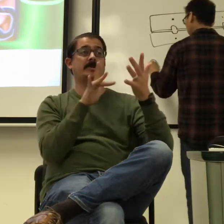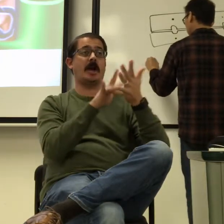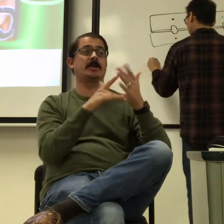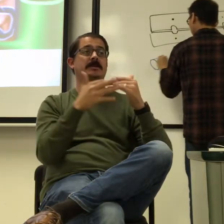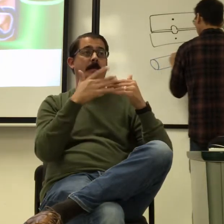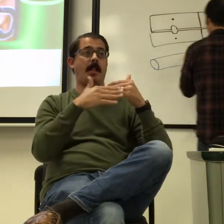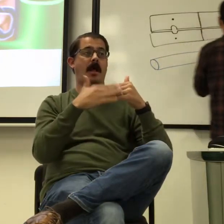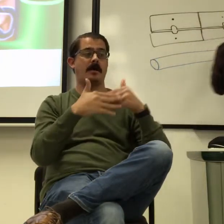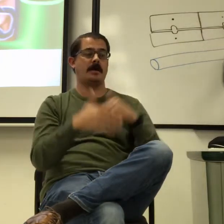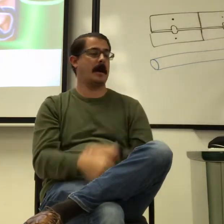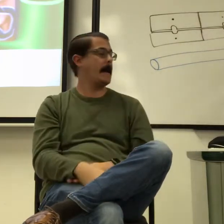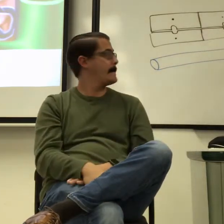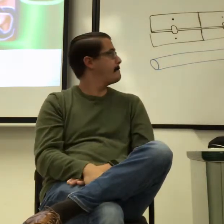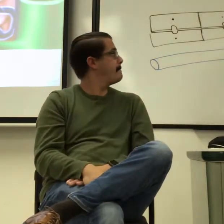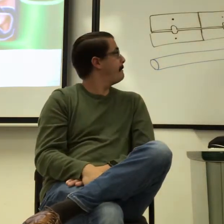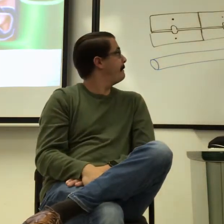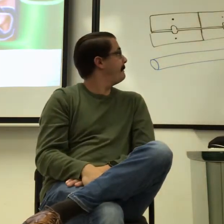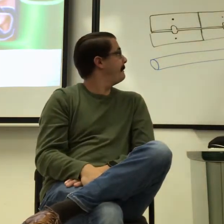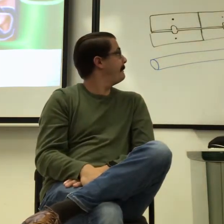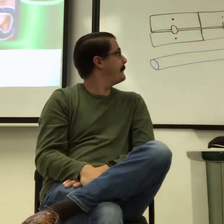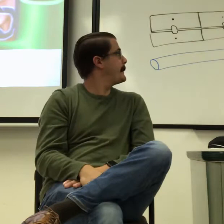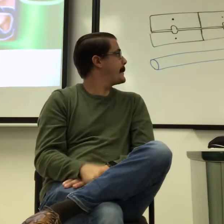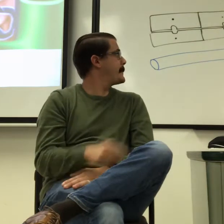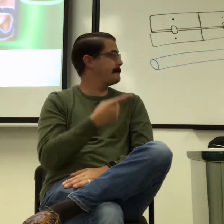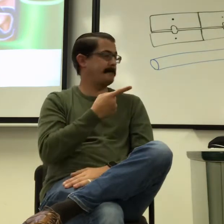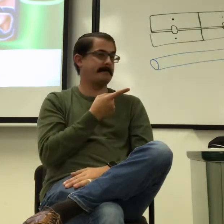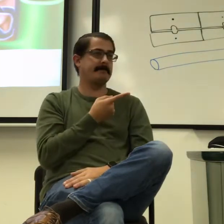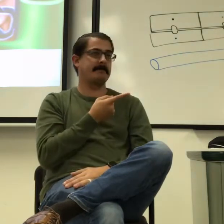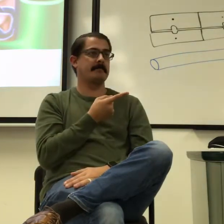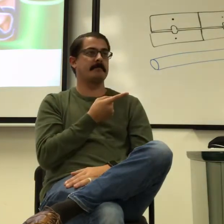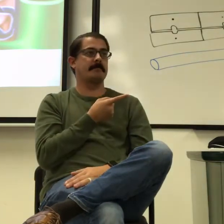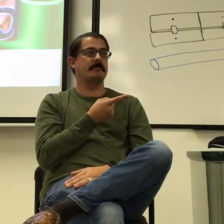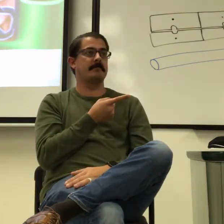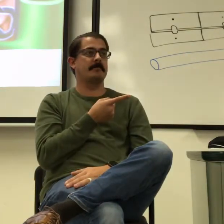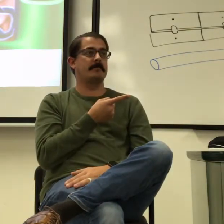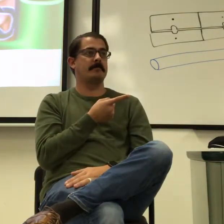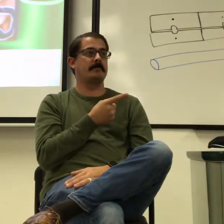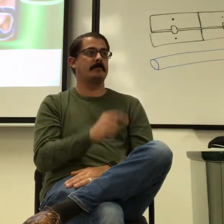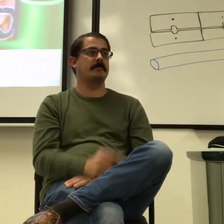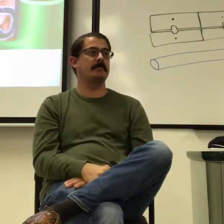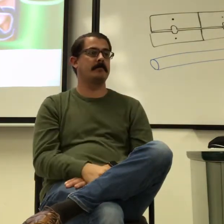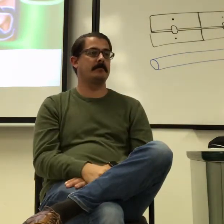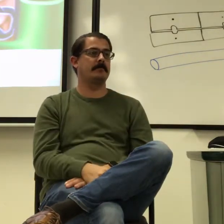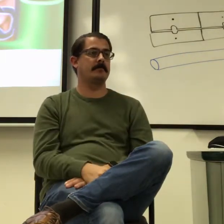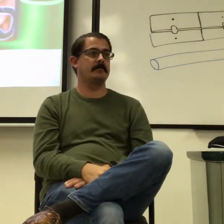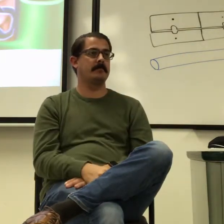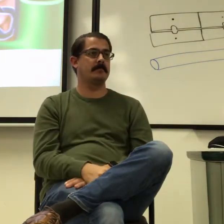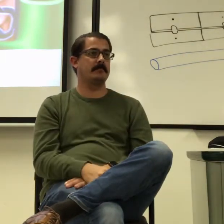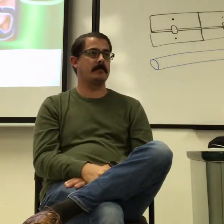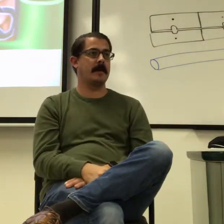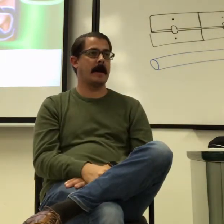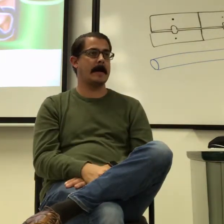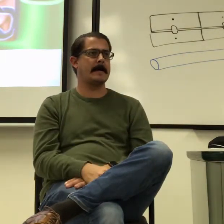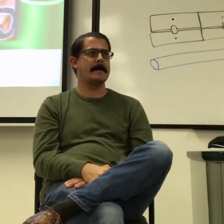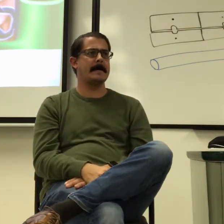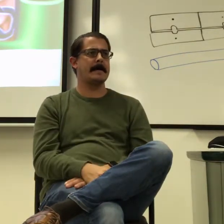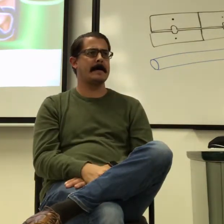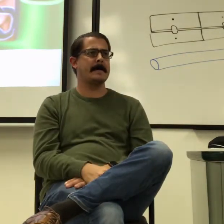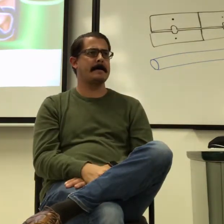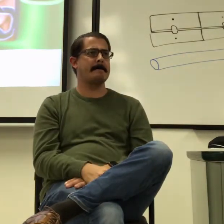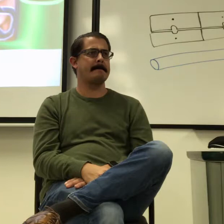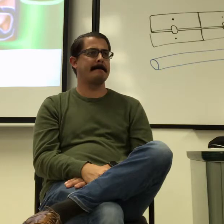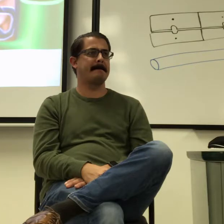Maybe blood's coming in. Maybe going this way. So as blood flows by, it's